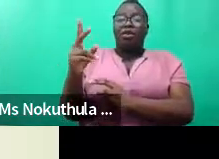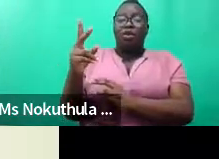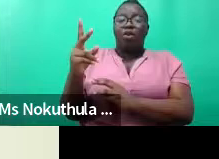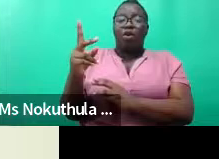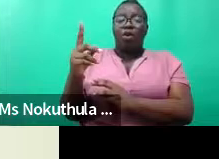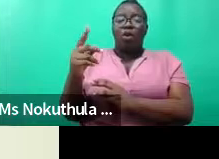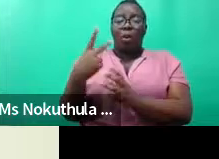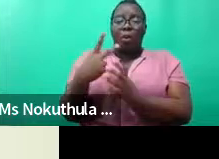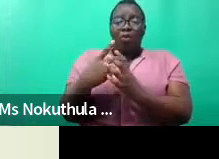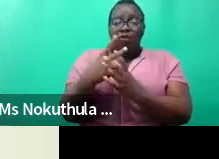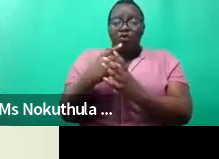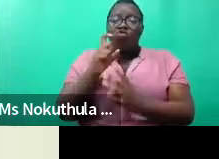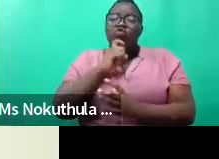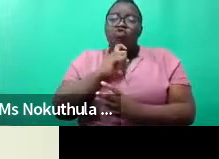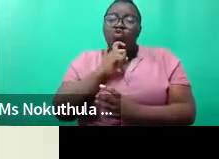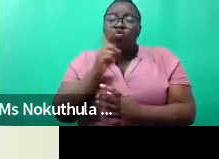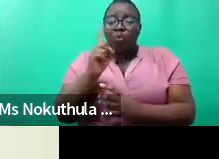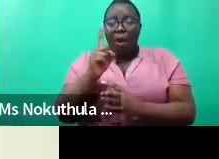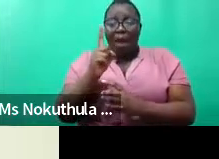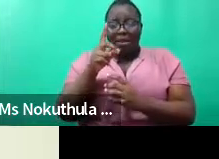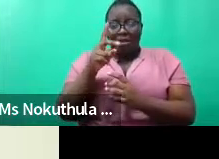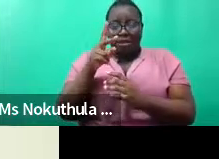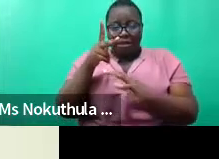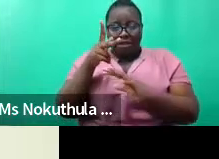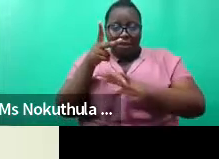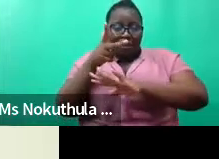video recorded, which of course